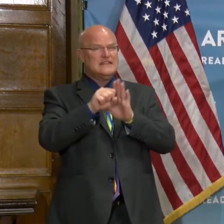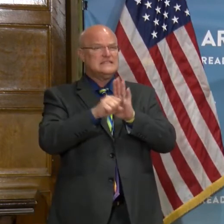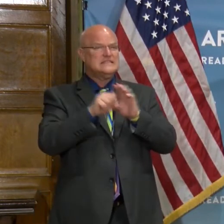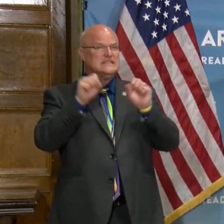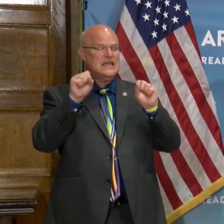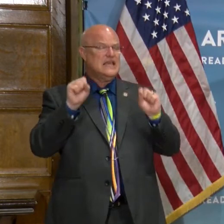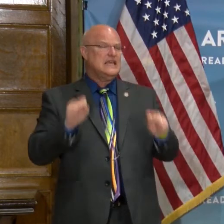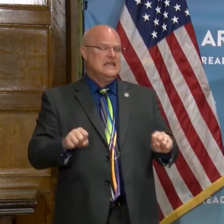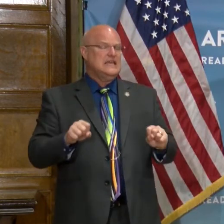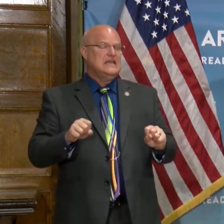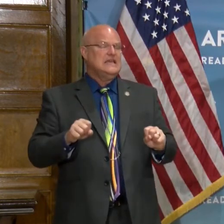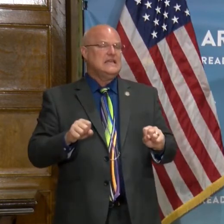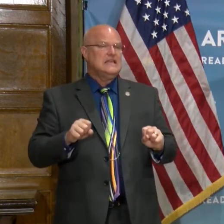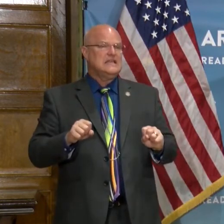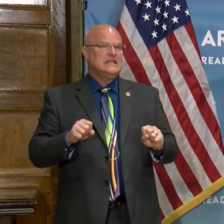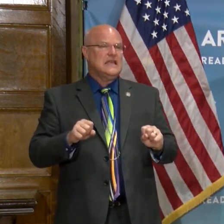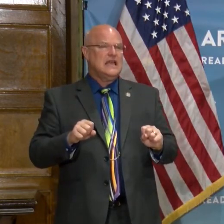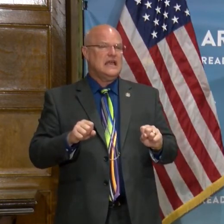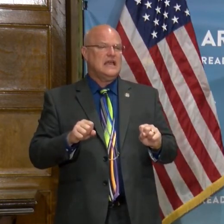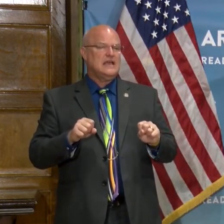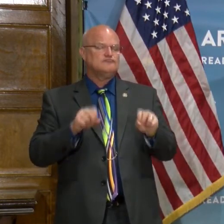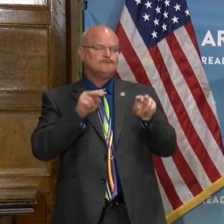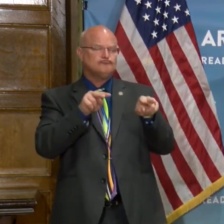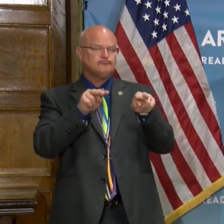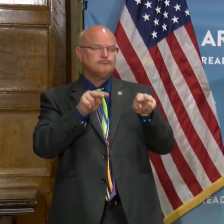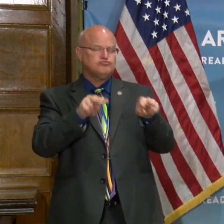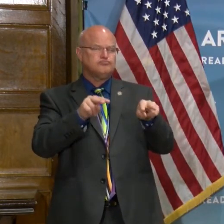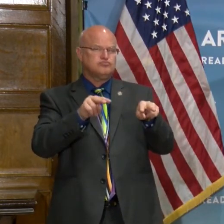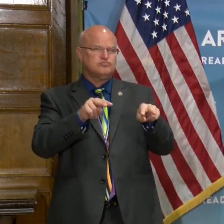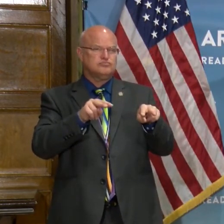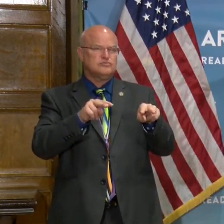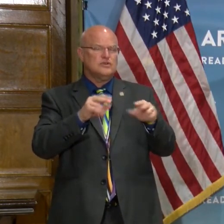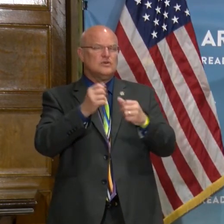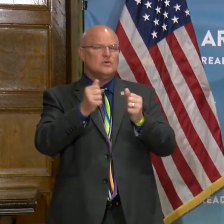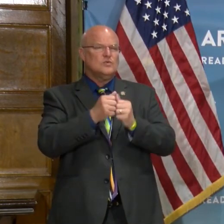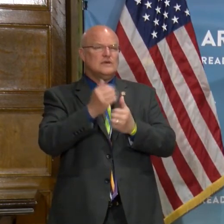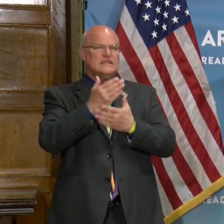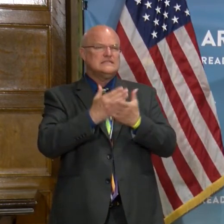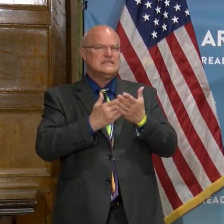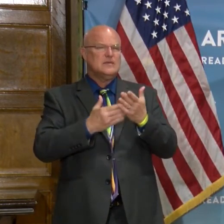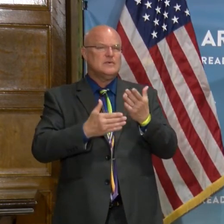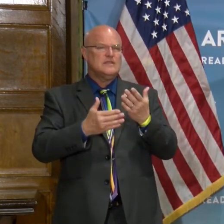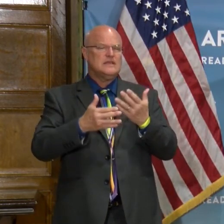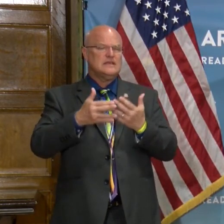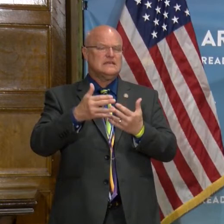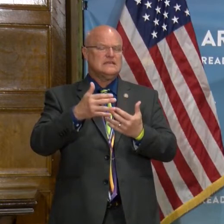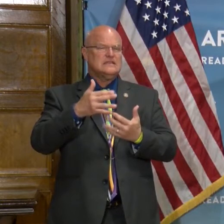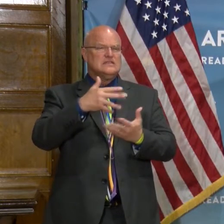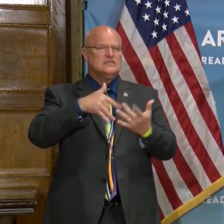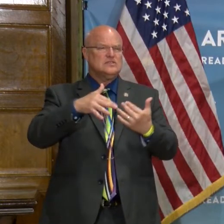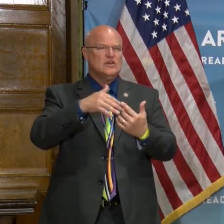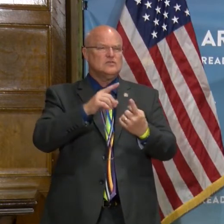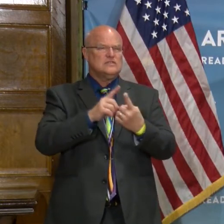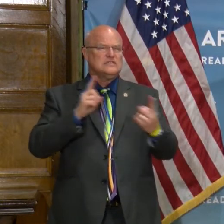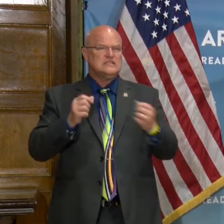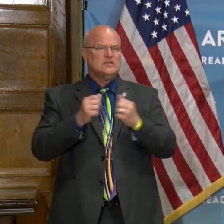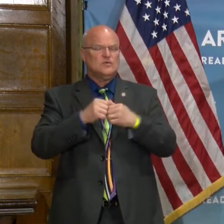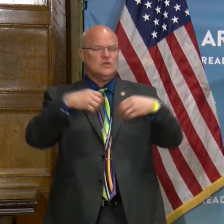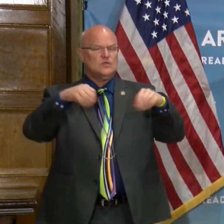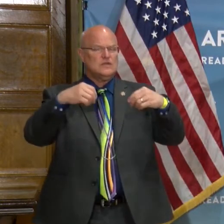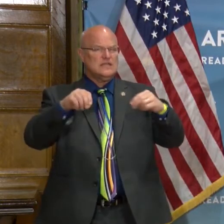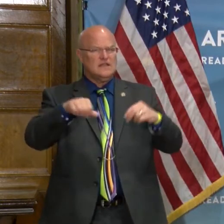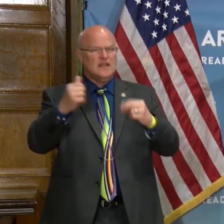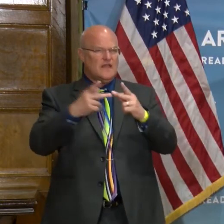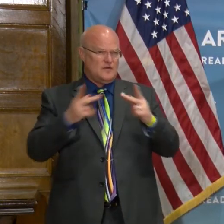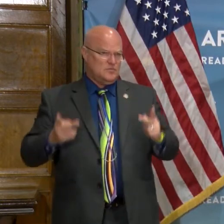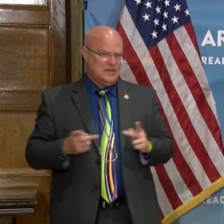able to police social distancing with that, especially with some of the things we saw over the weekend with retailers and